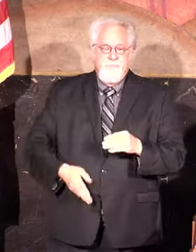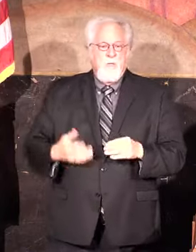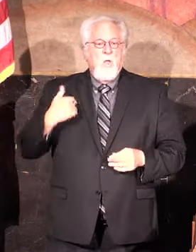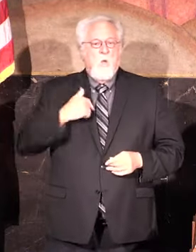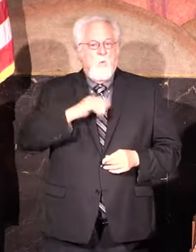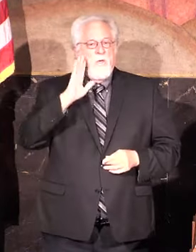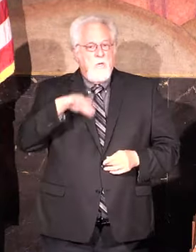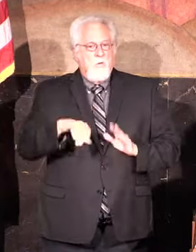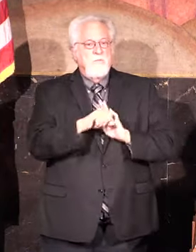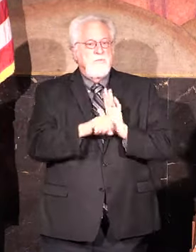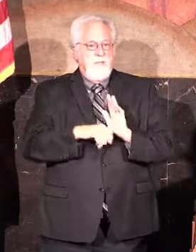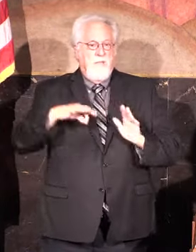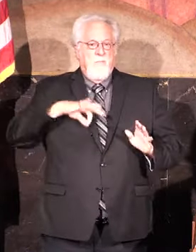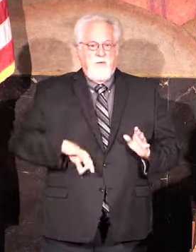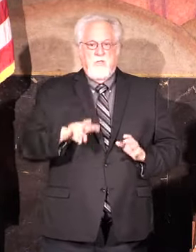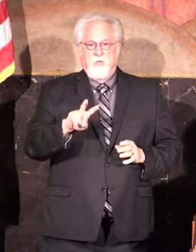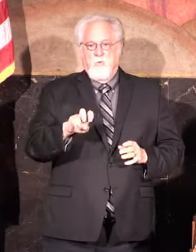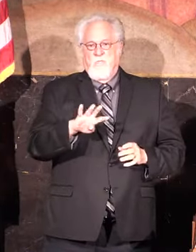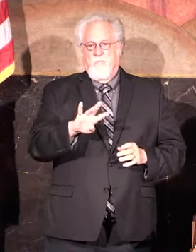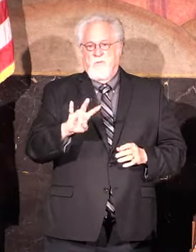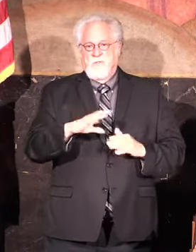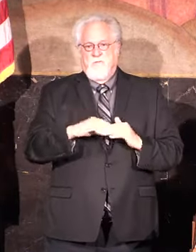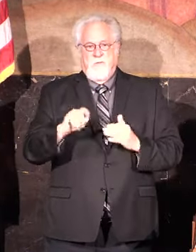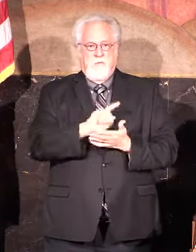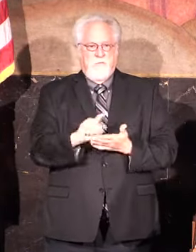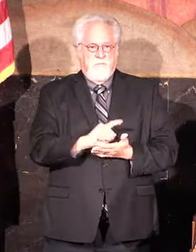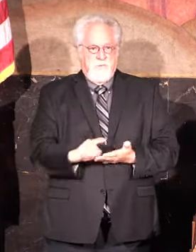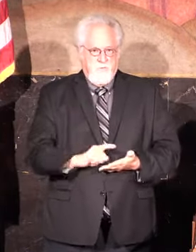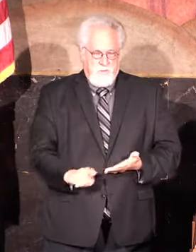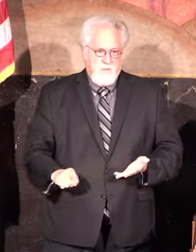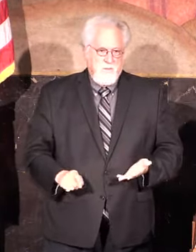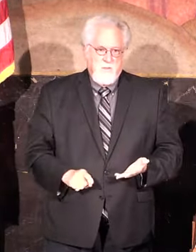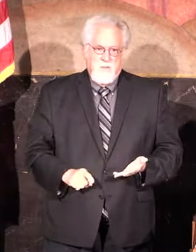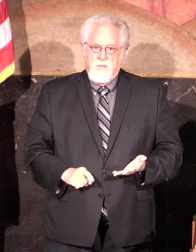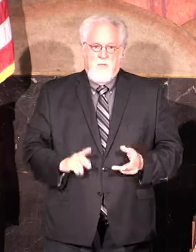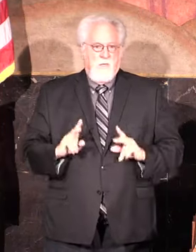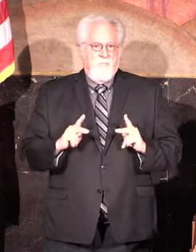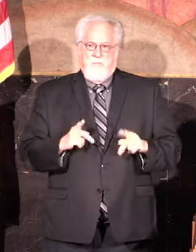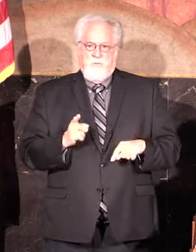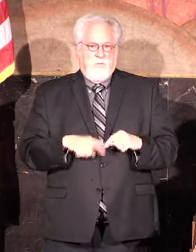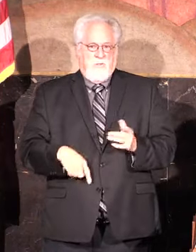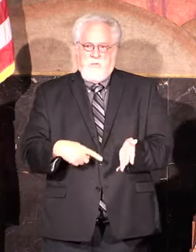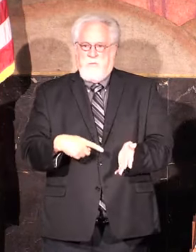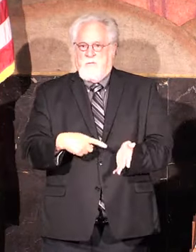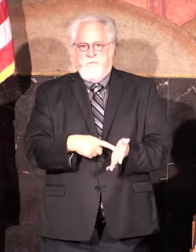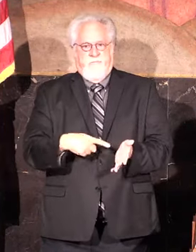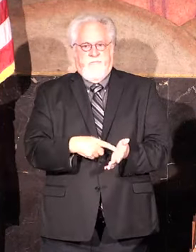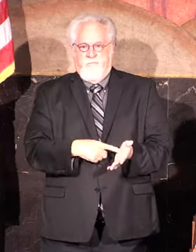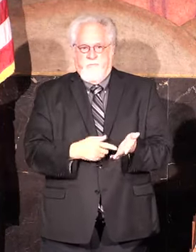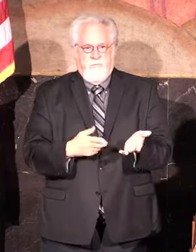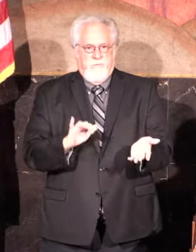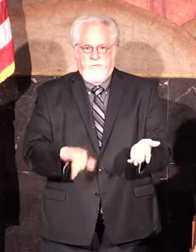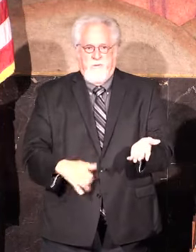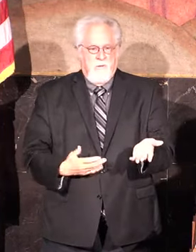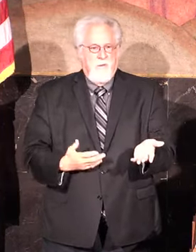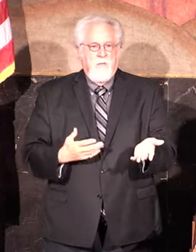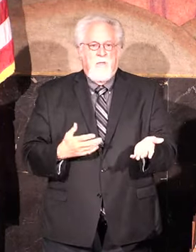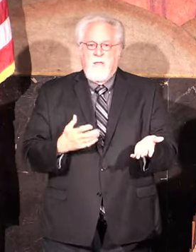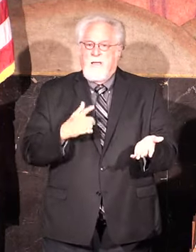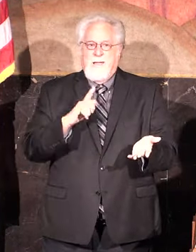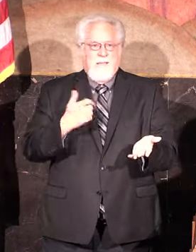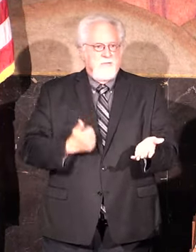that the state benefit is $247 a week, and people are simply not going to be able to survive on that. It is